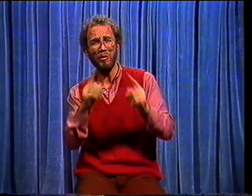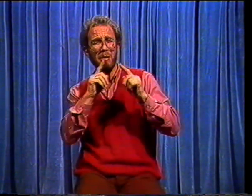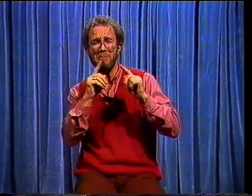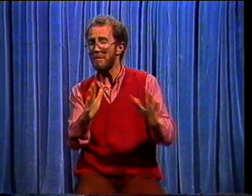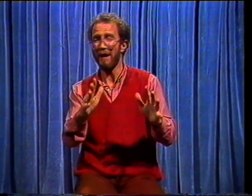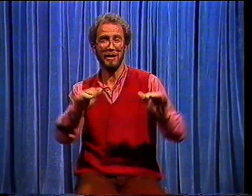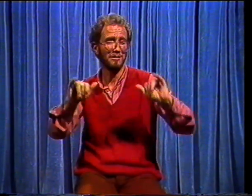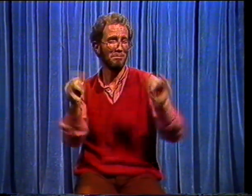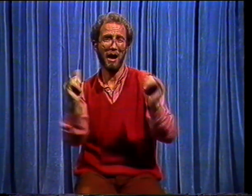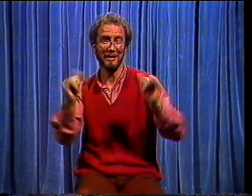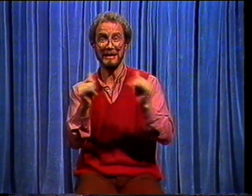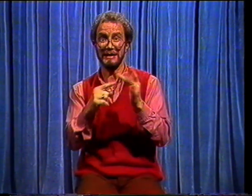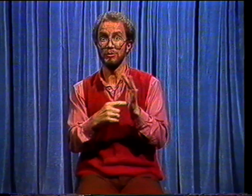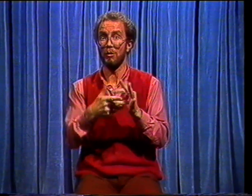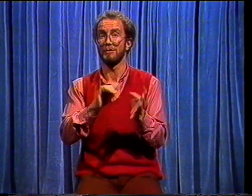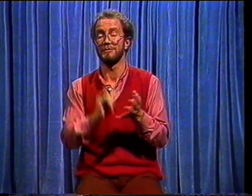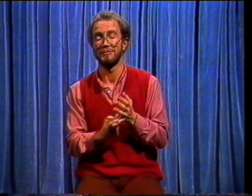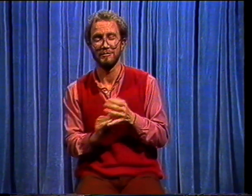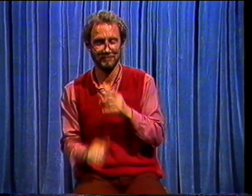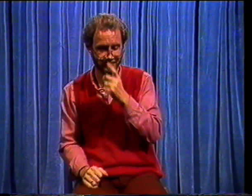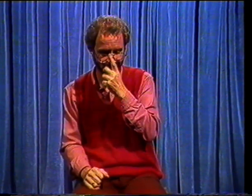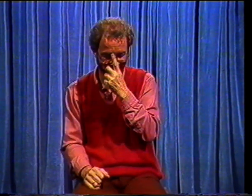showing what a marvelous party it was.